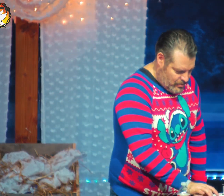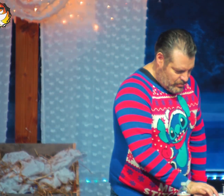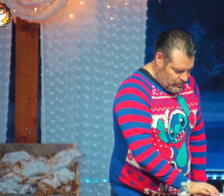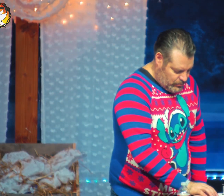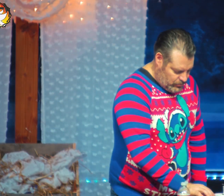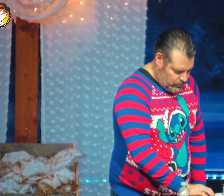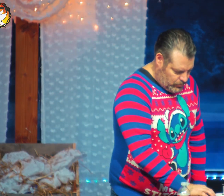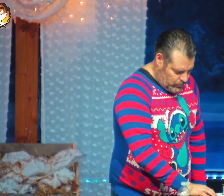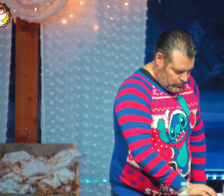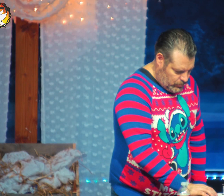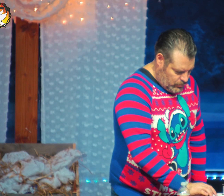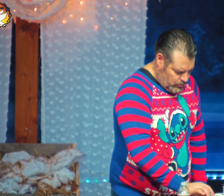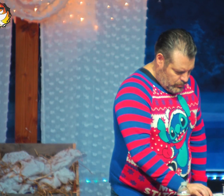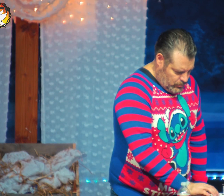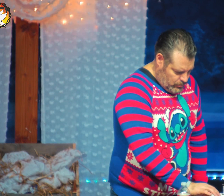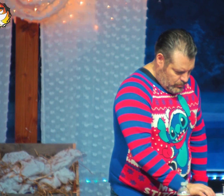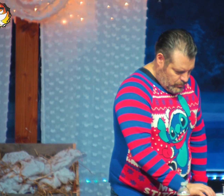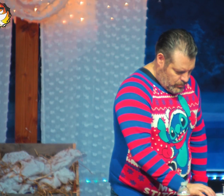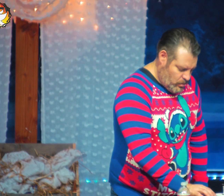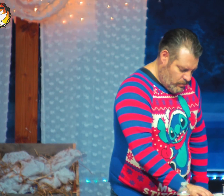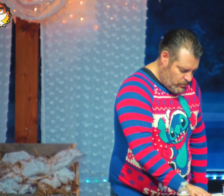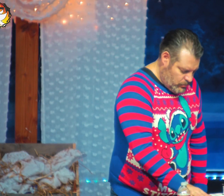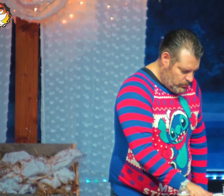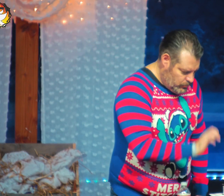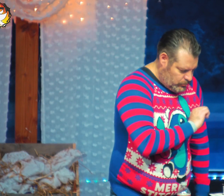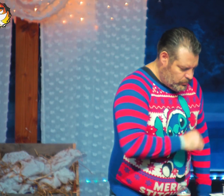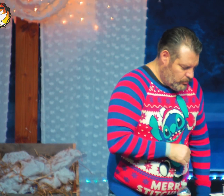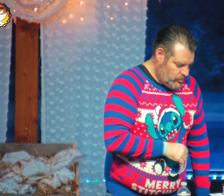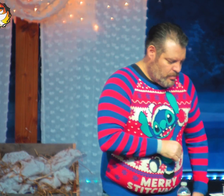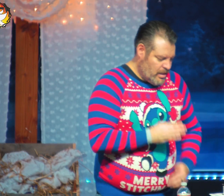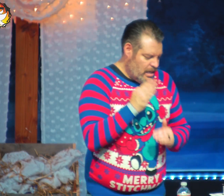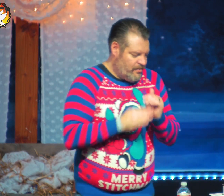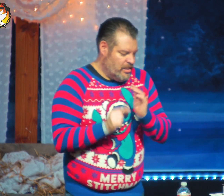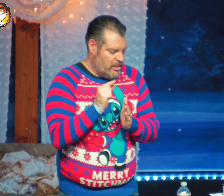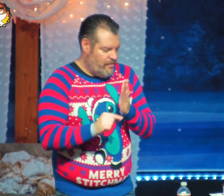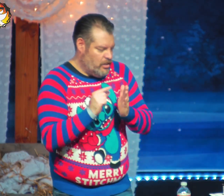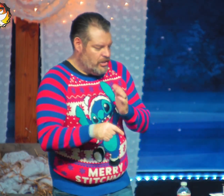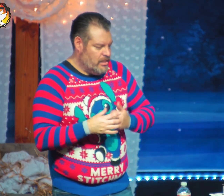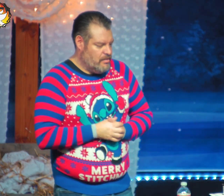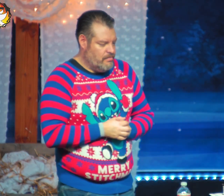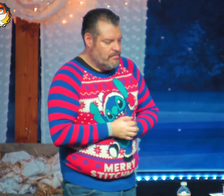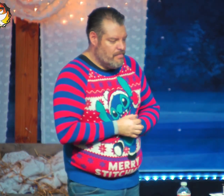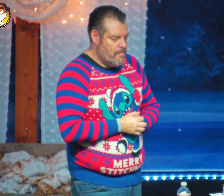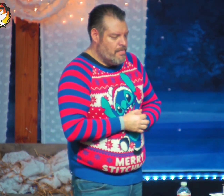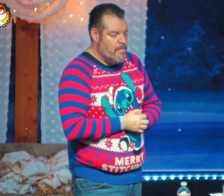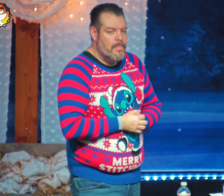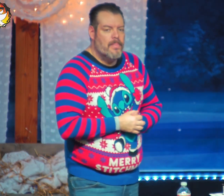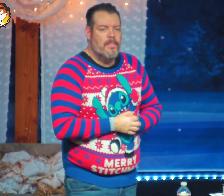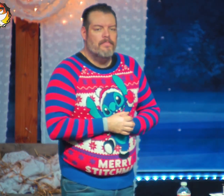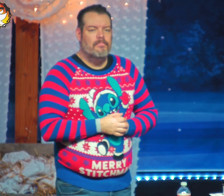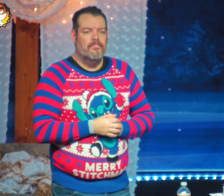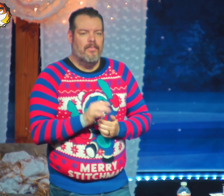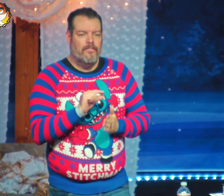you're able to understand because he takes care of it and he will guide you. And then you're able to